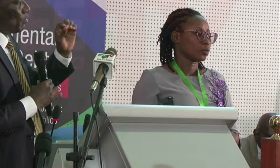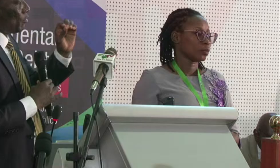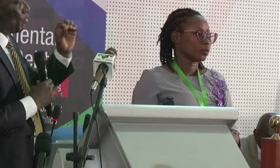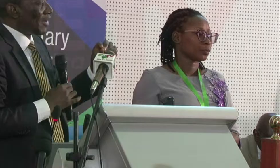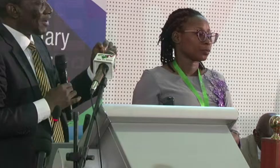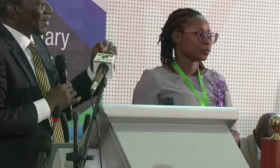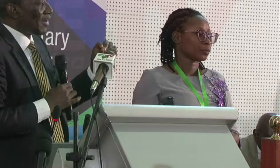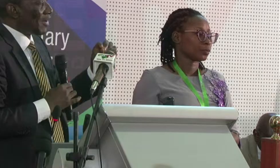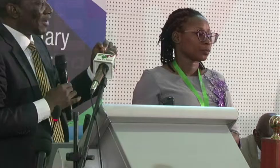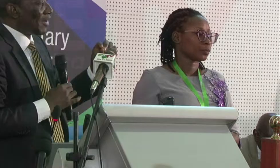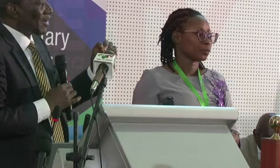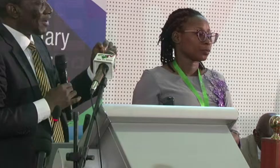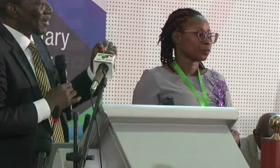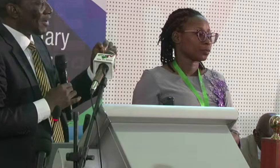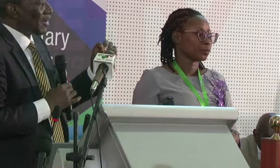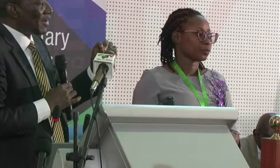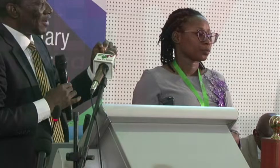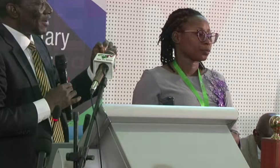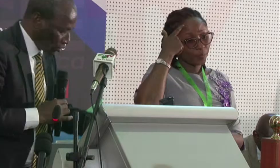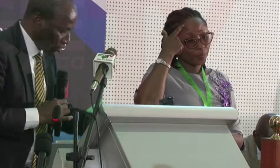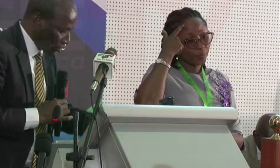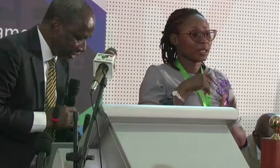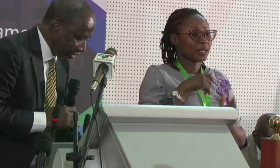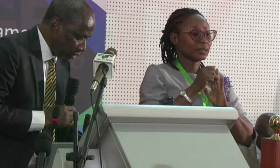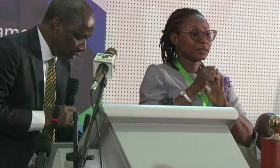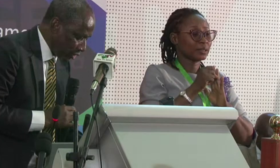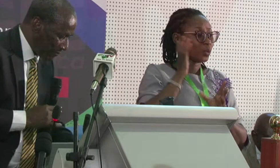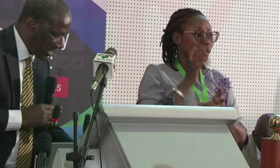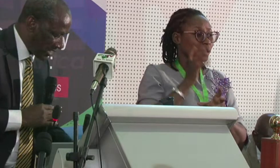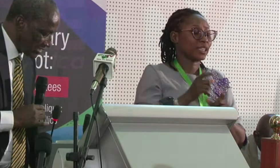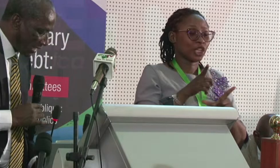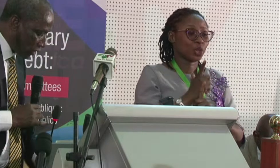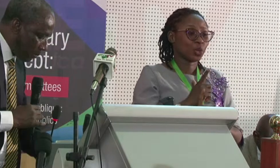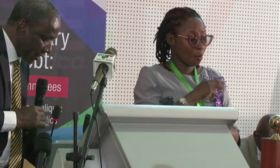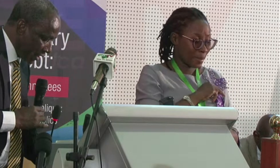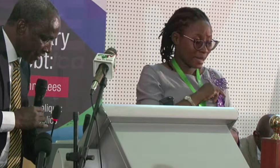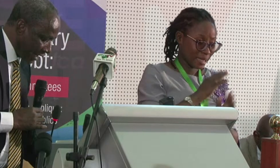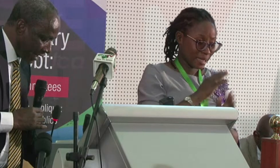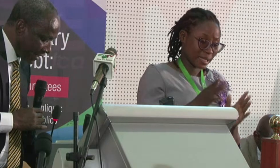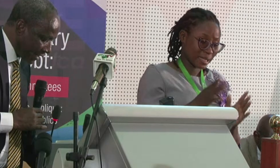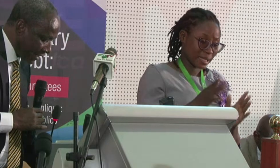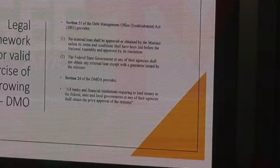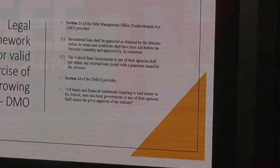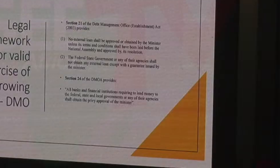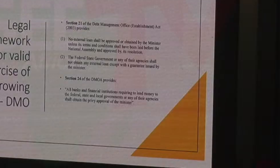before the federal government and the state to get a loan, there must be approval by the minister. But is that even the